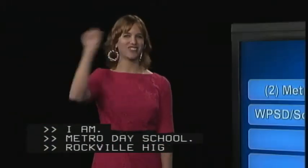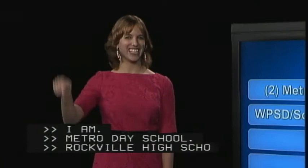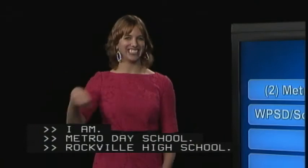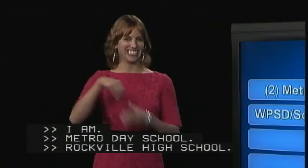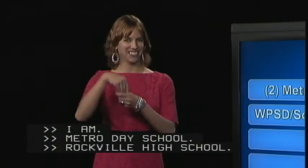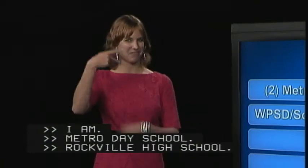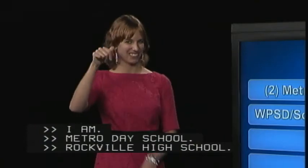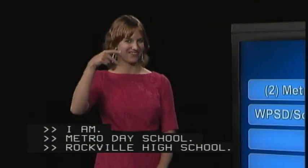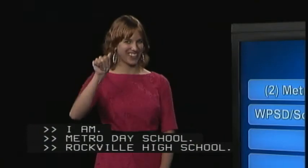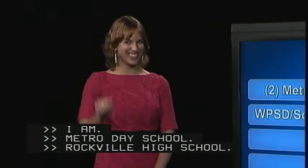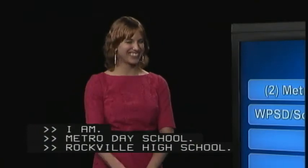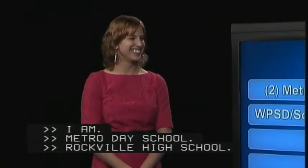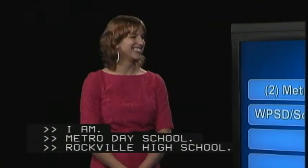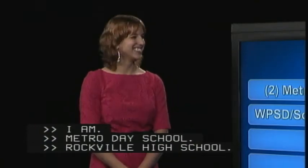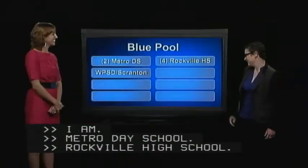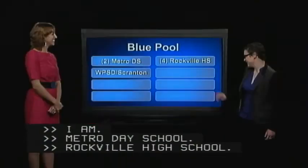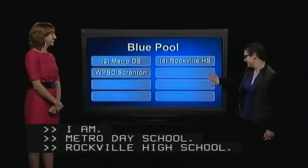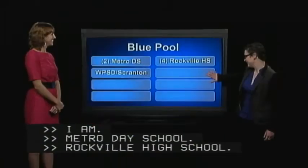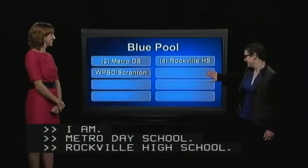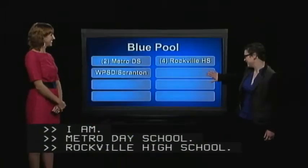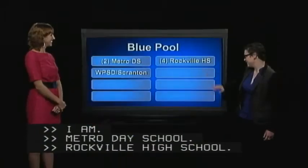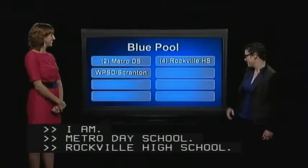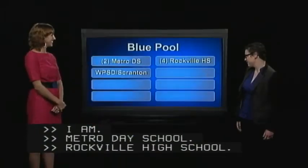Western Pennsylvania School for the Deaf at Scranton.